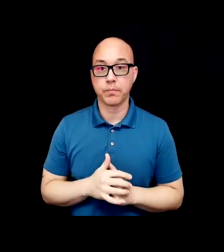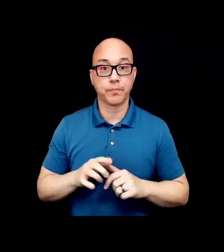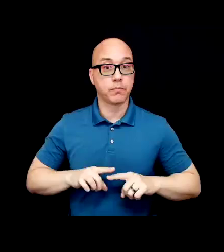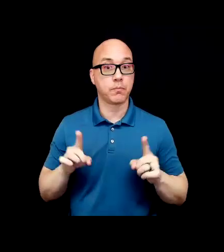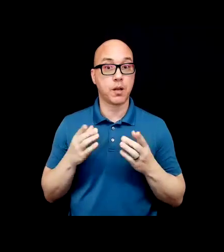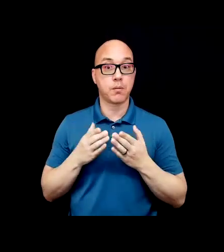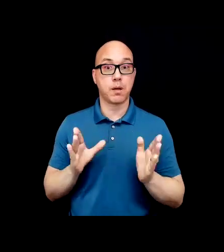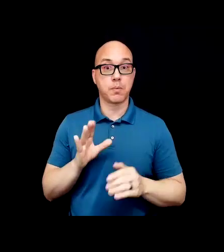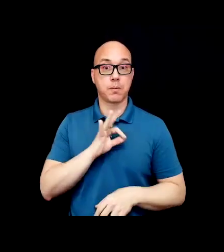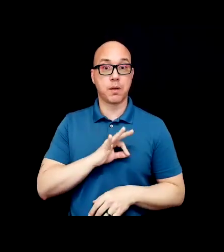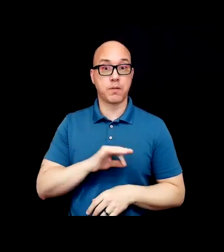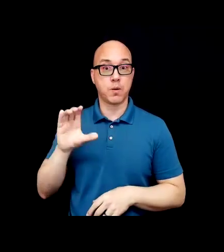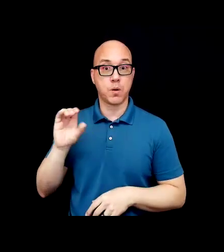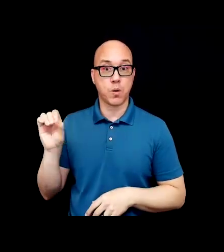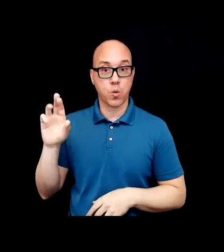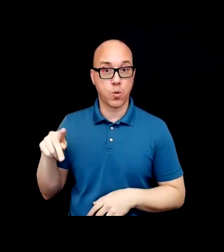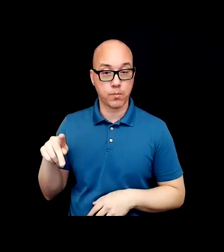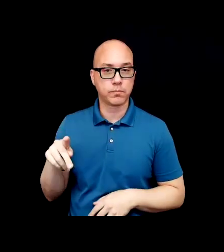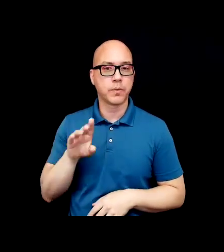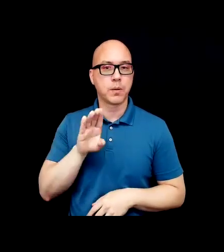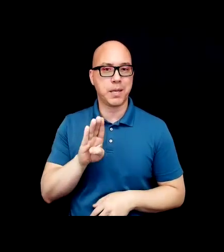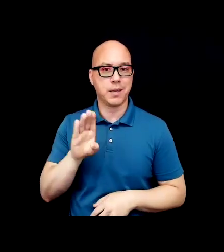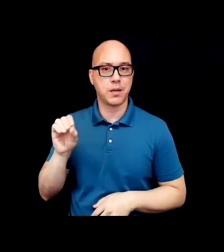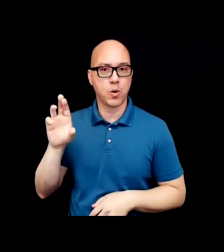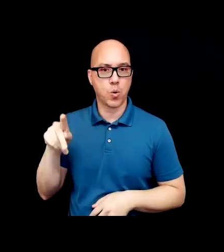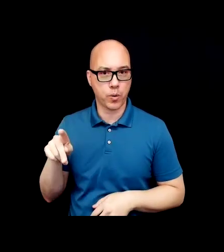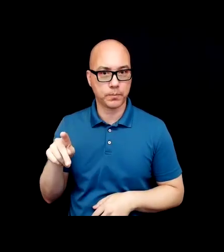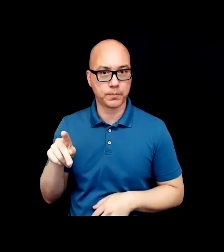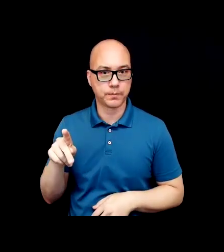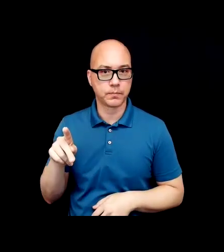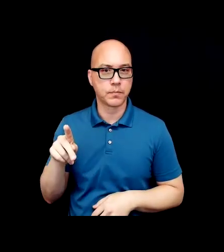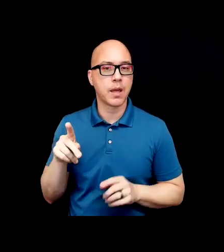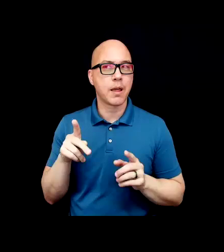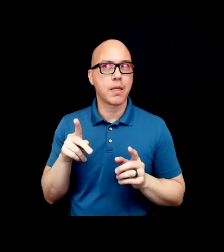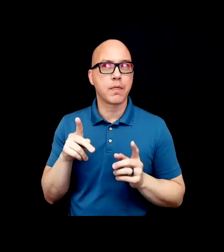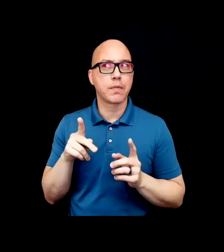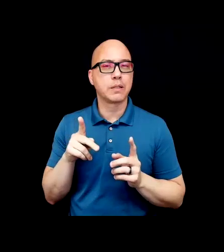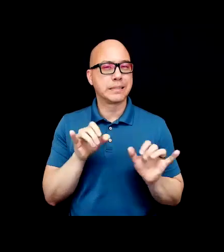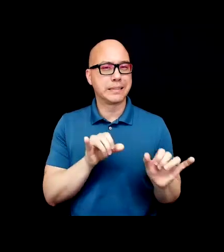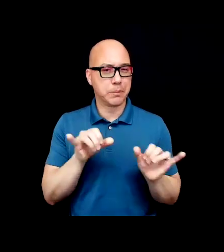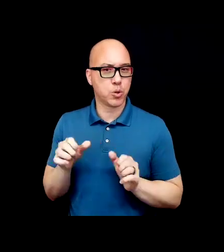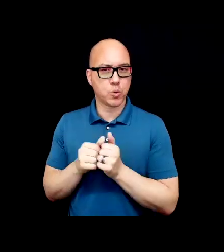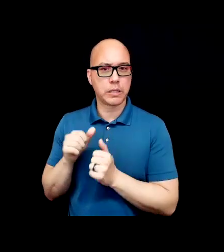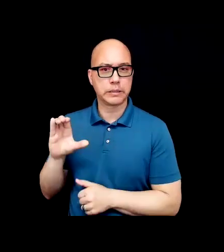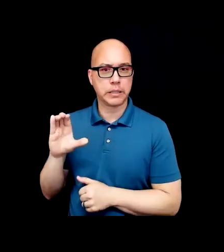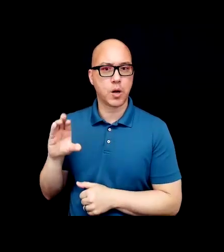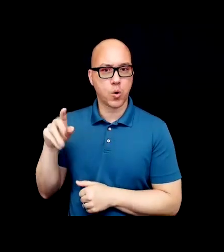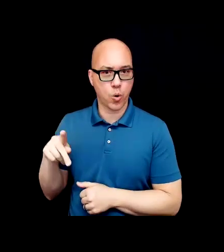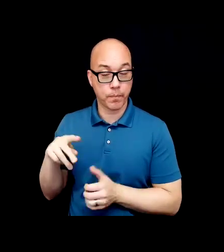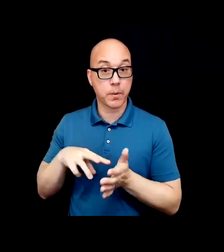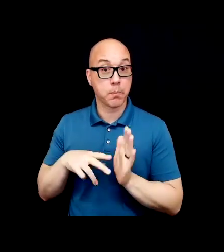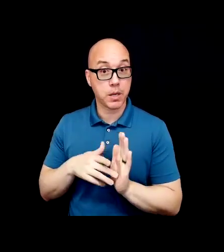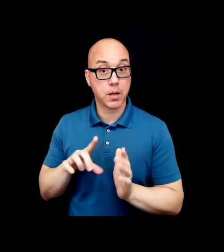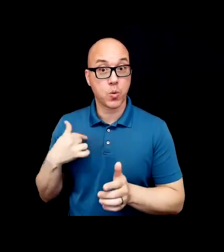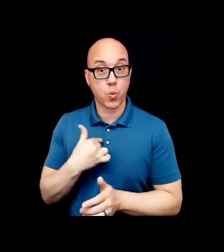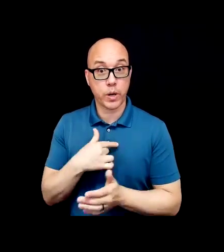public benefit corporations, or B Corps, are treated like C Corps. So our deadline is April the